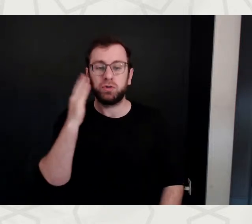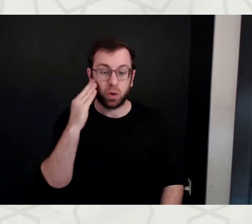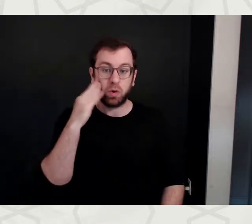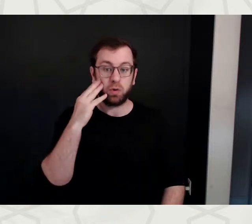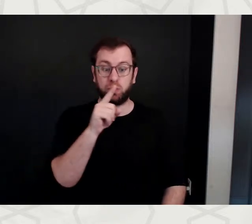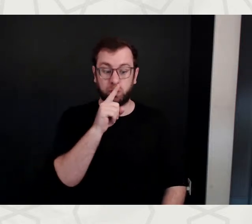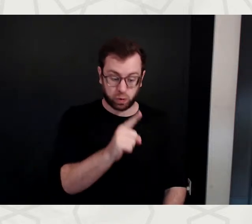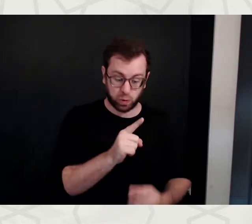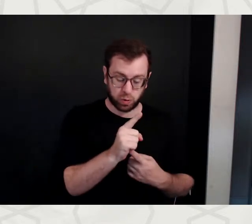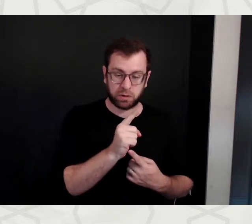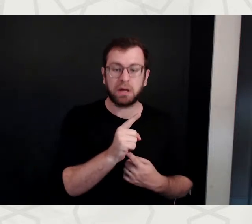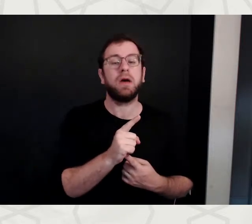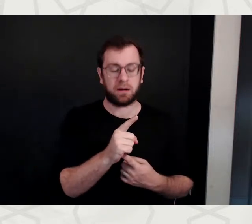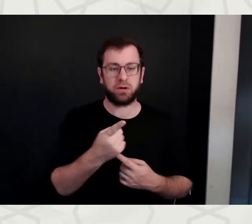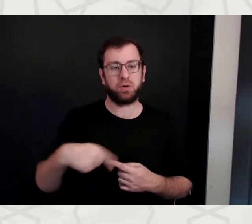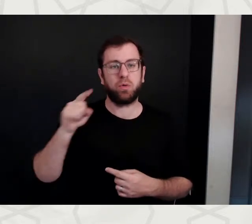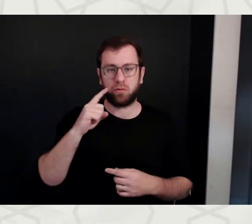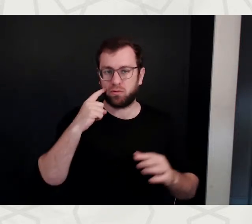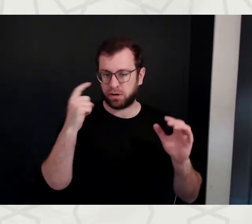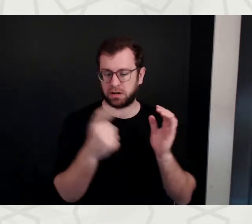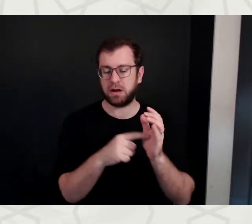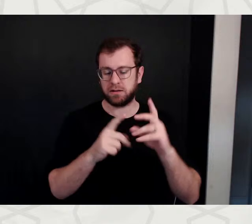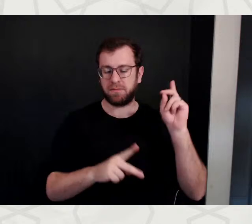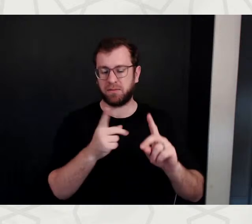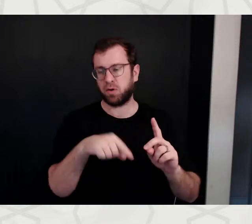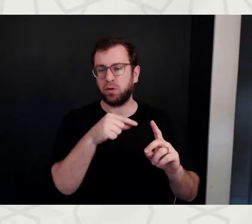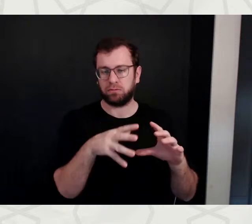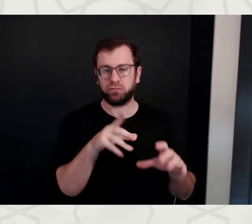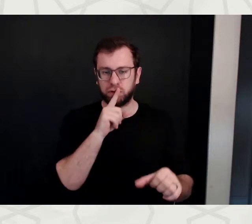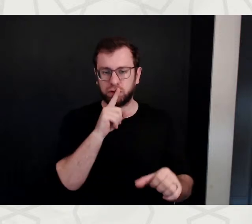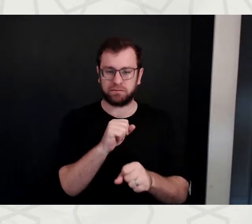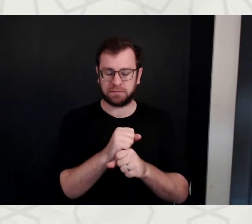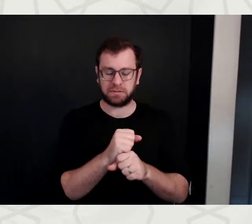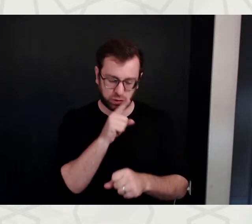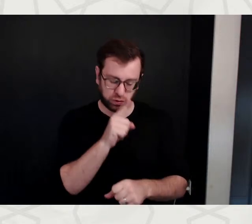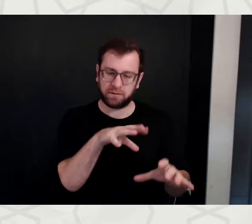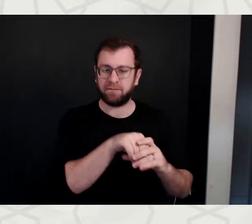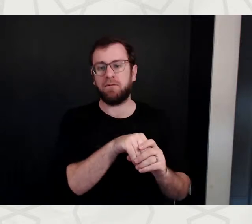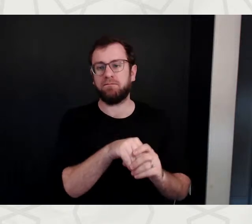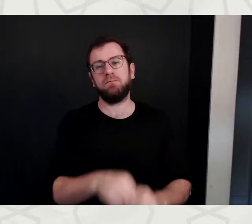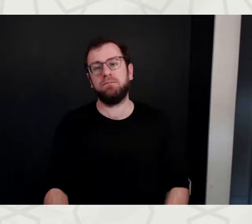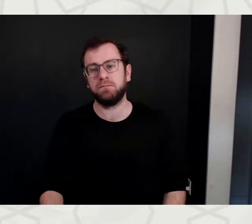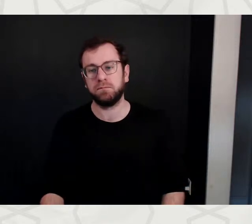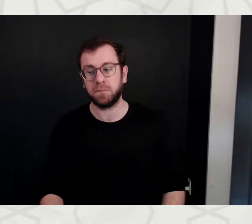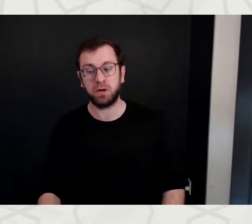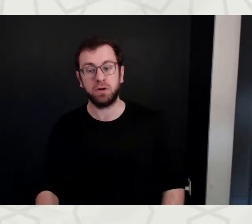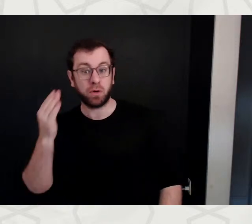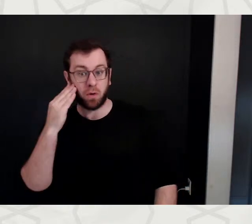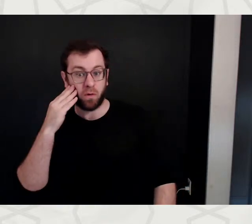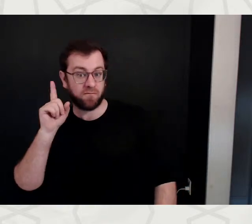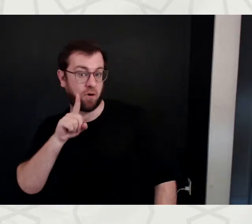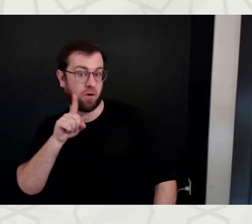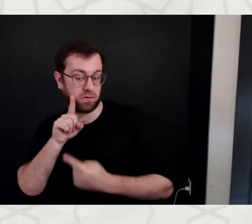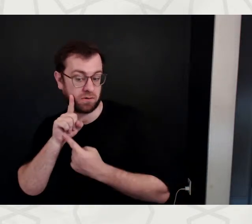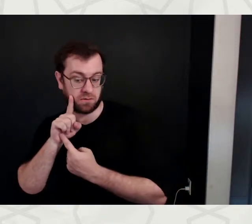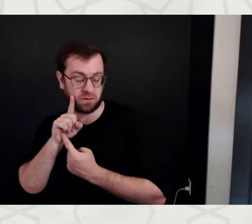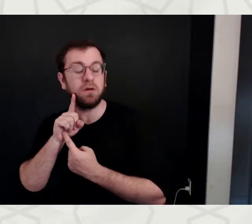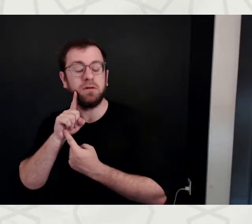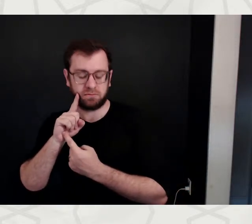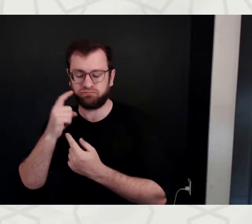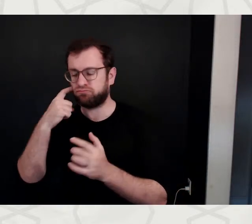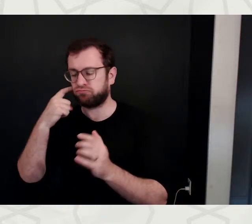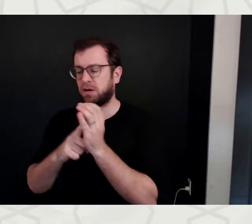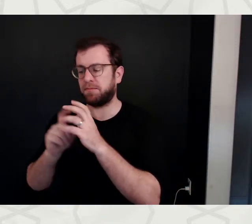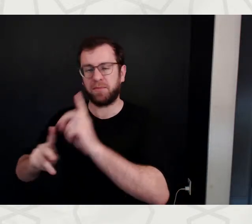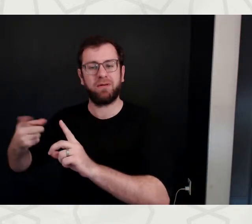you will recognize its people. Know falsehood, and you will recognize the